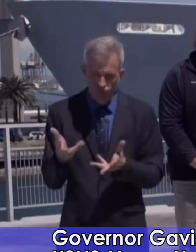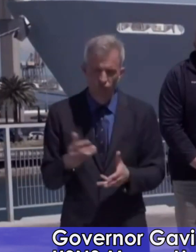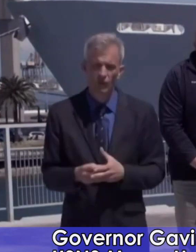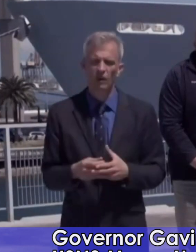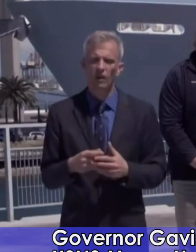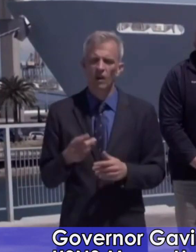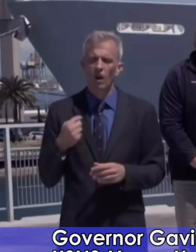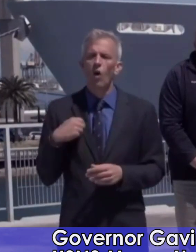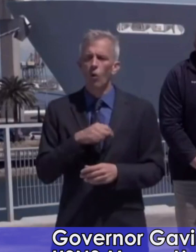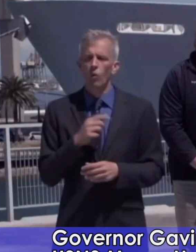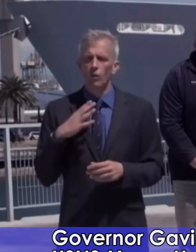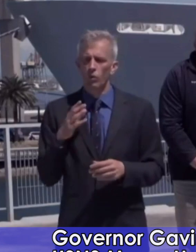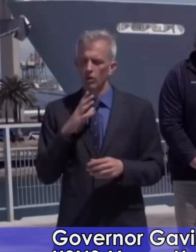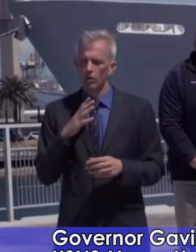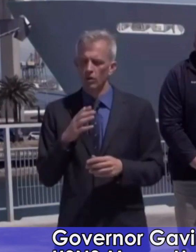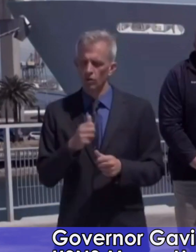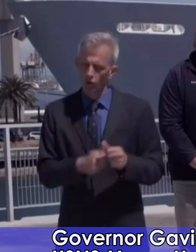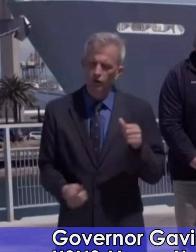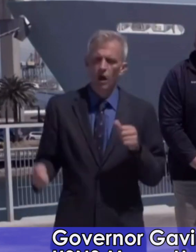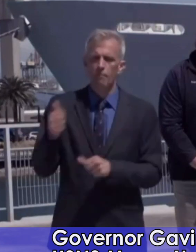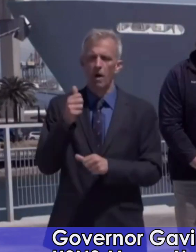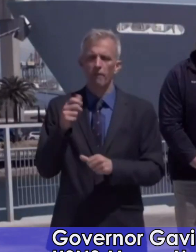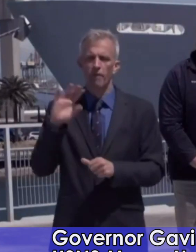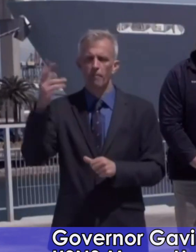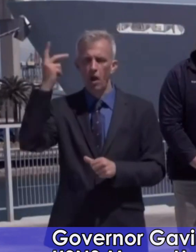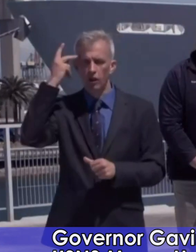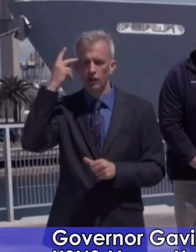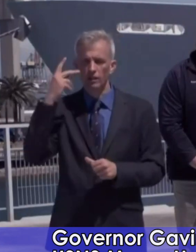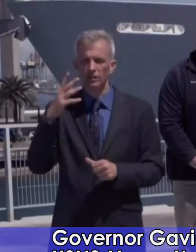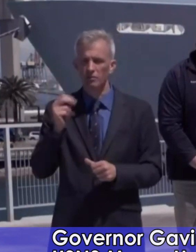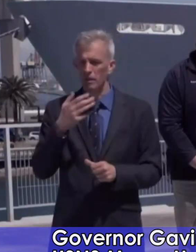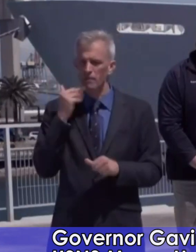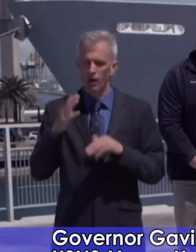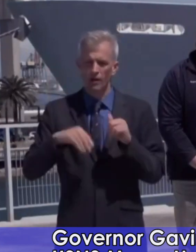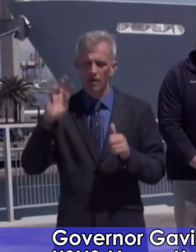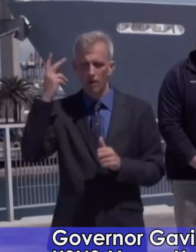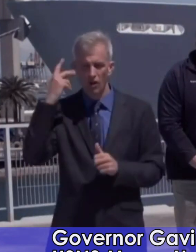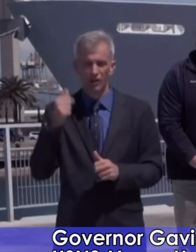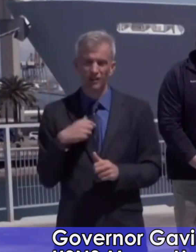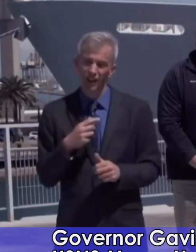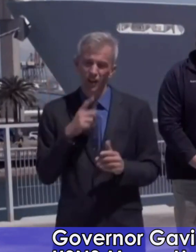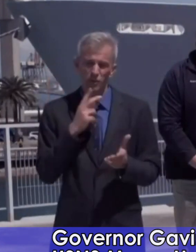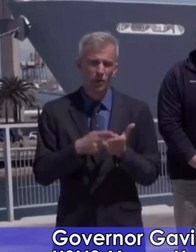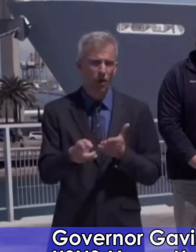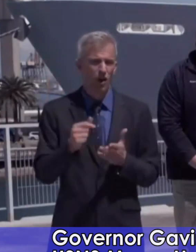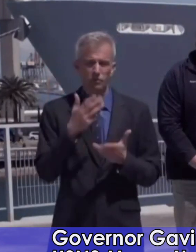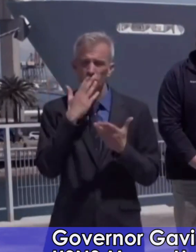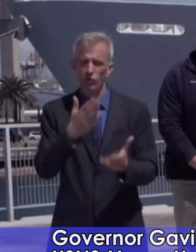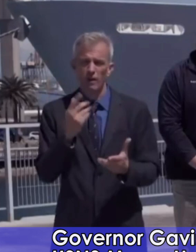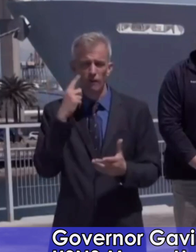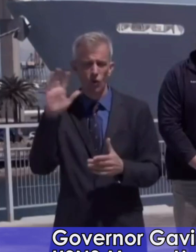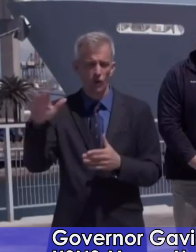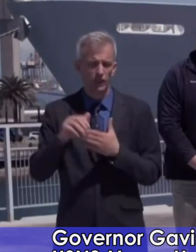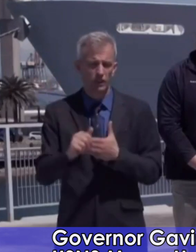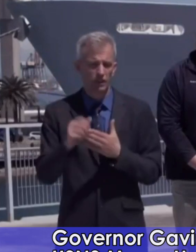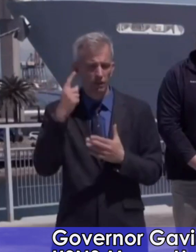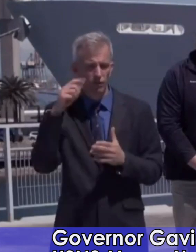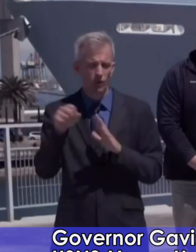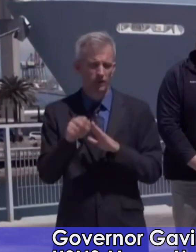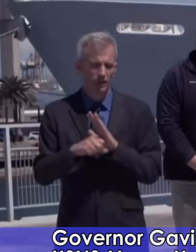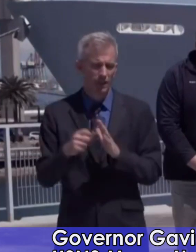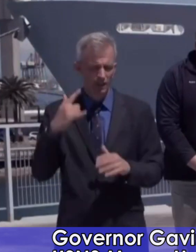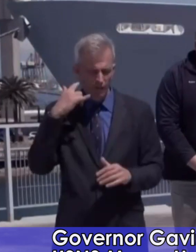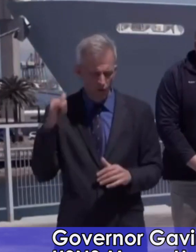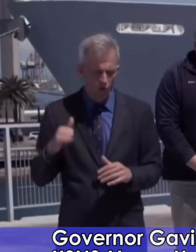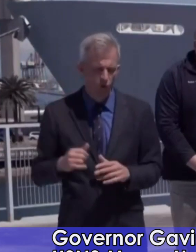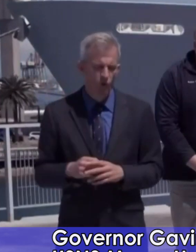rise above the politics, and I'm grateful for that, and I'm candidly grateful for his leadership for the state of California and the issues